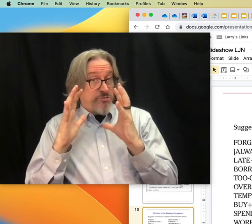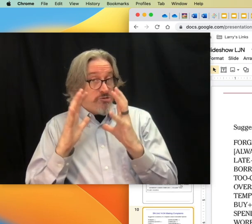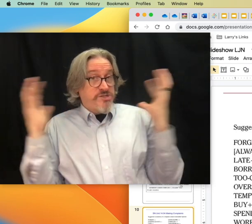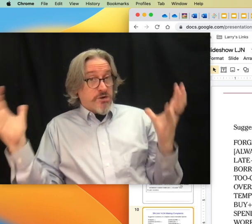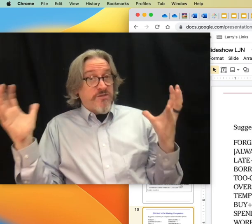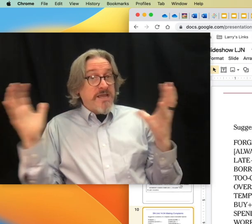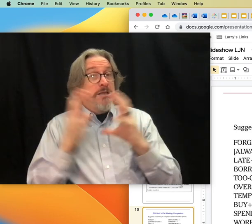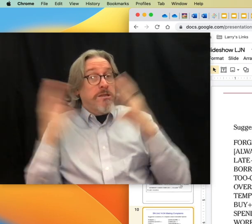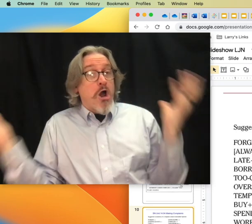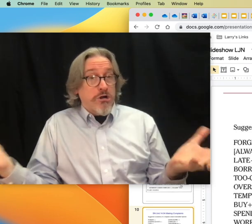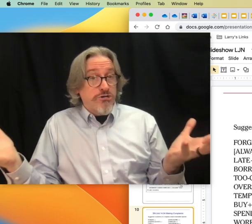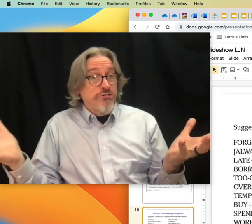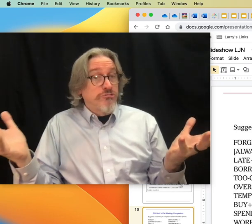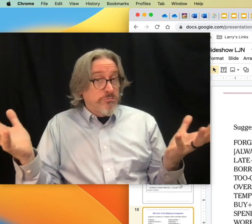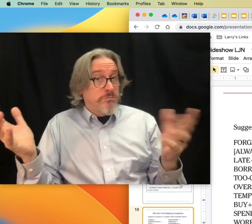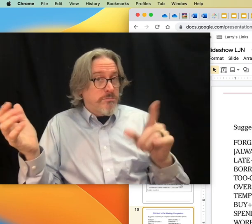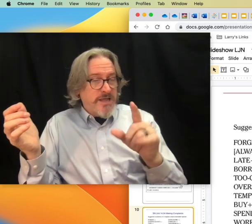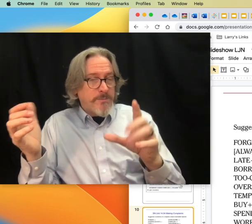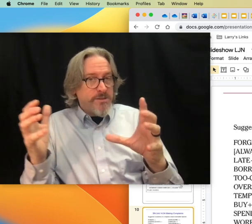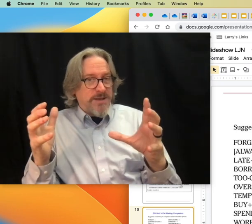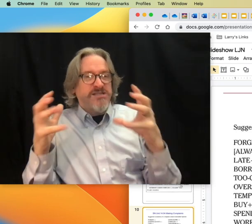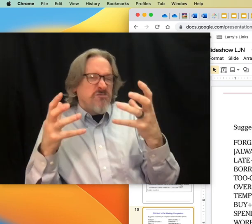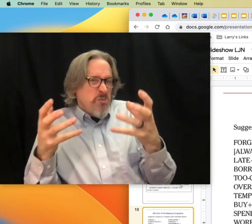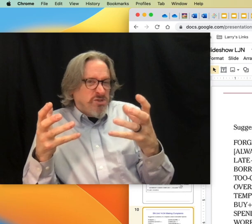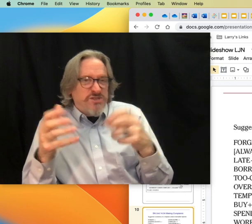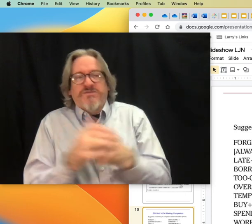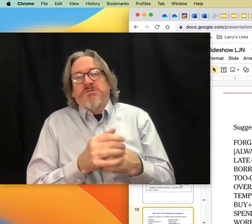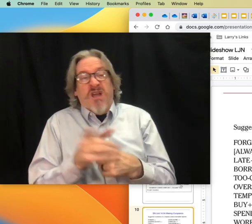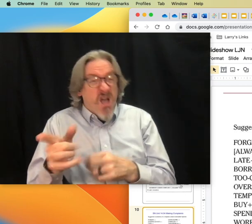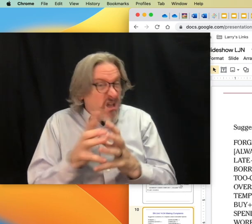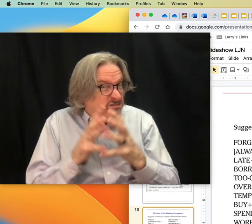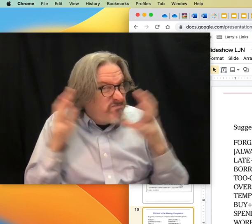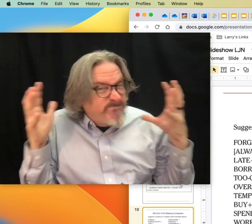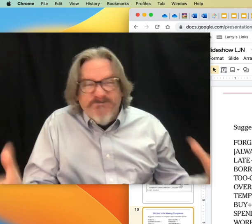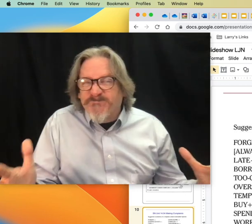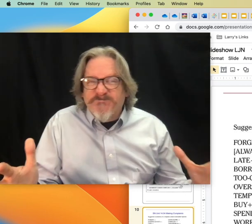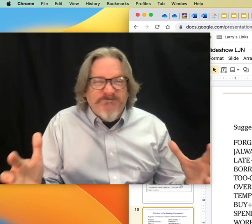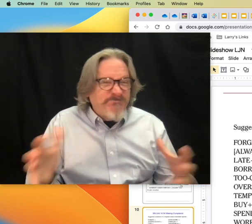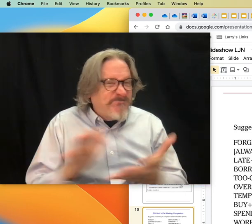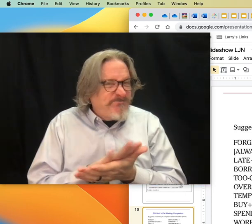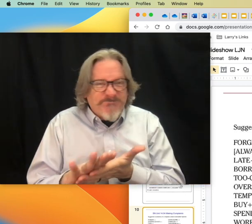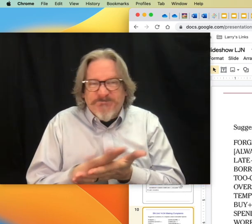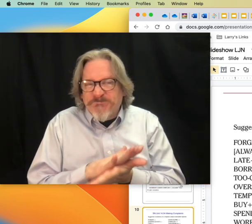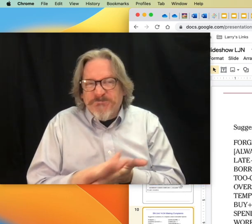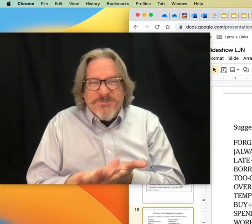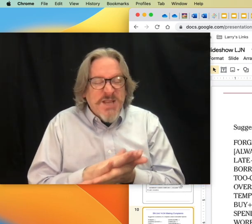start thinking large. That'll be the best, the most useful.